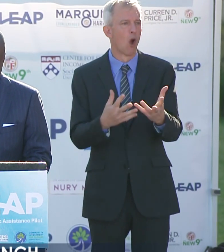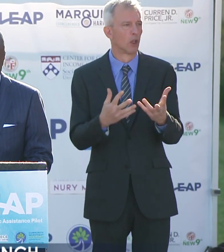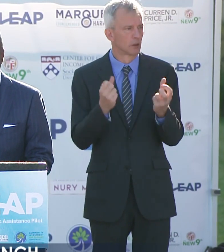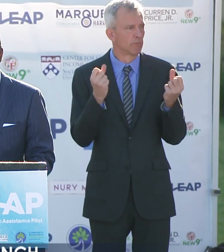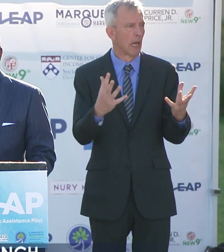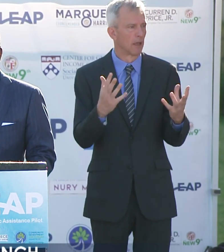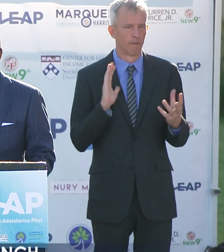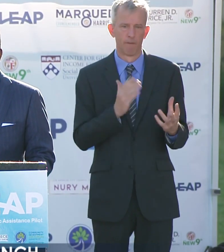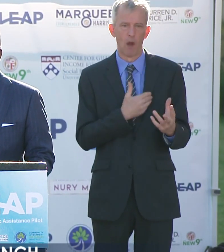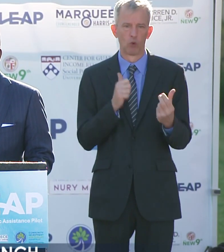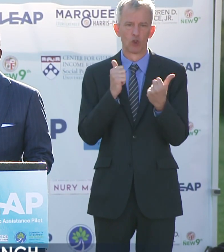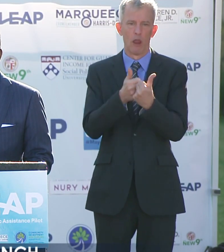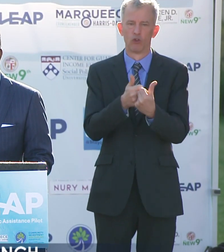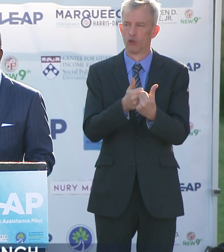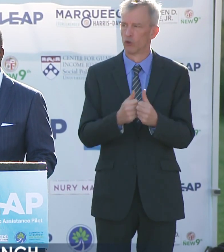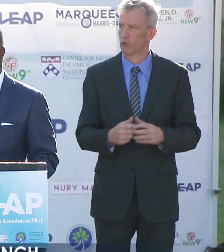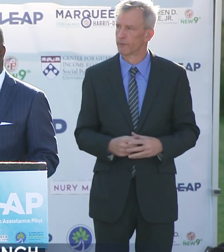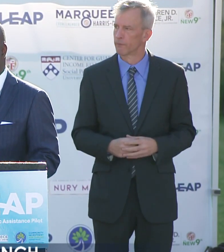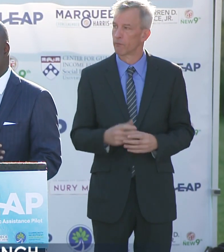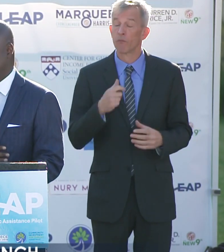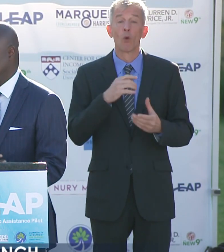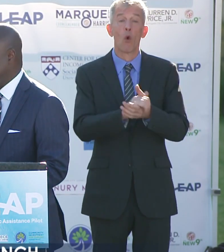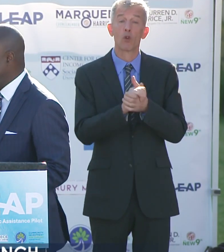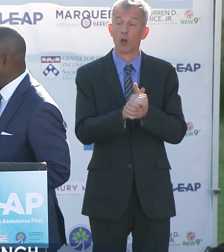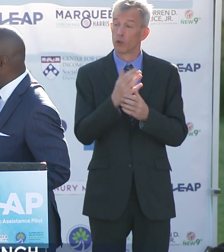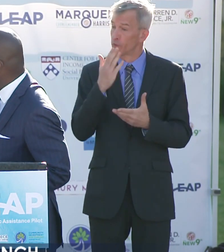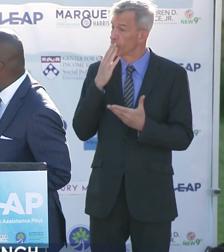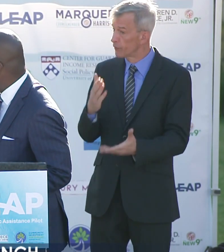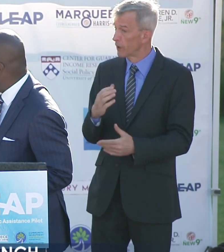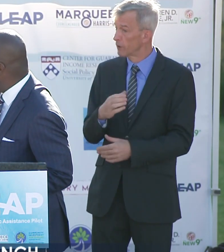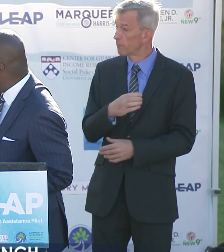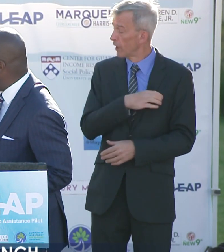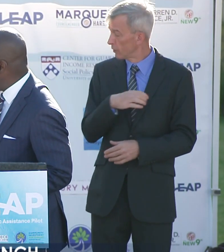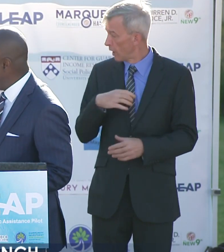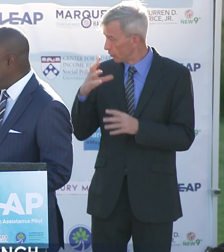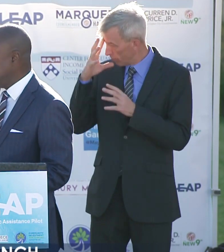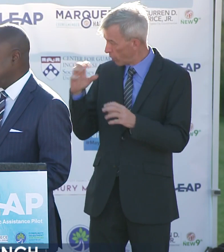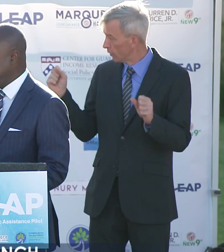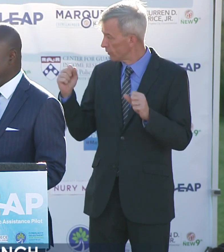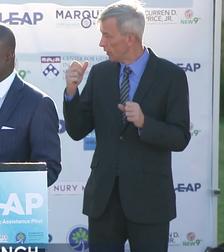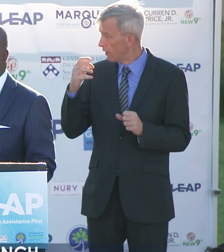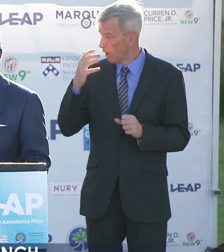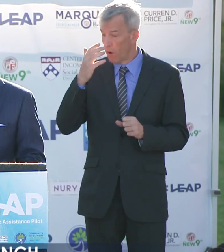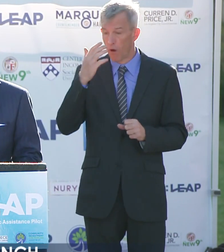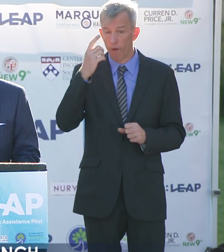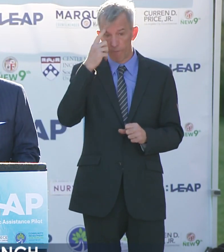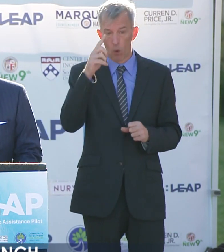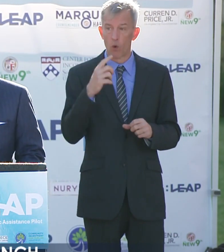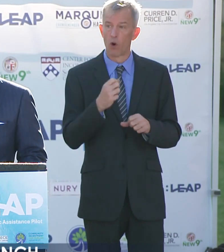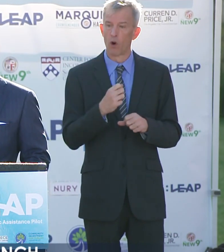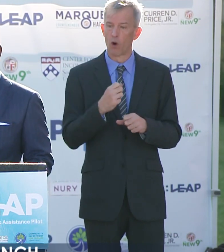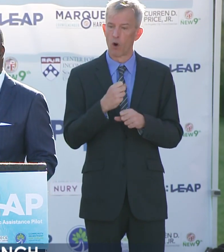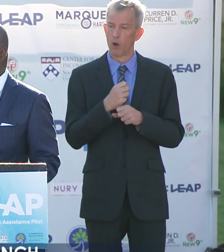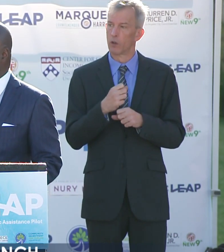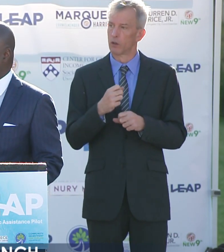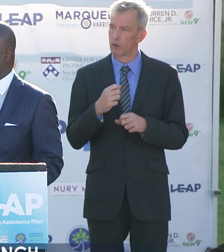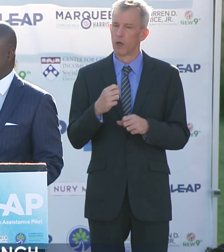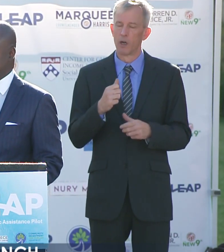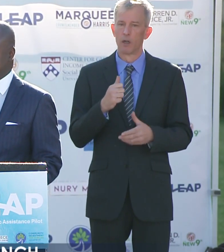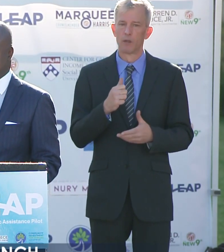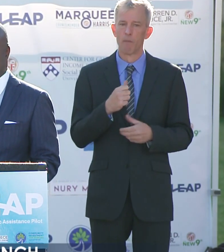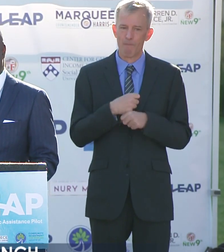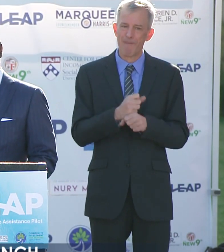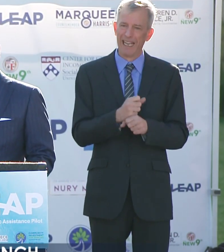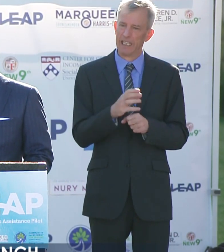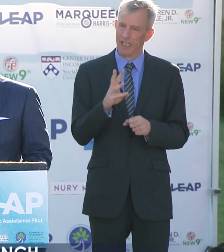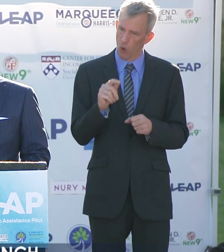that we see. I want to also congratulate and thank my council president for making a way for this idea. This is an